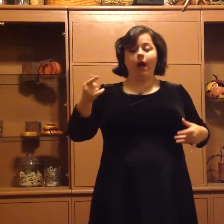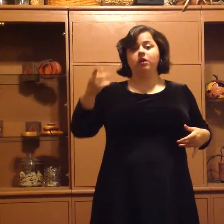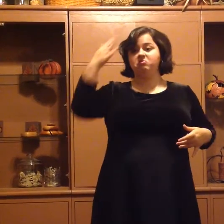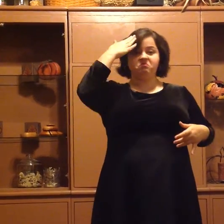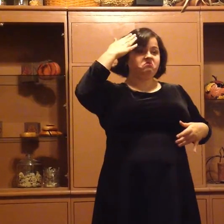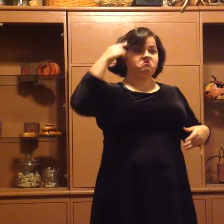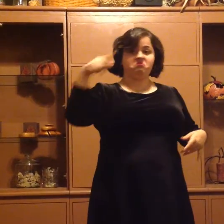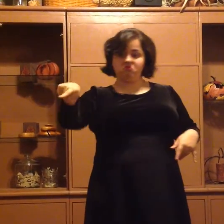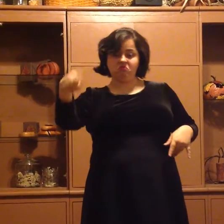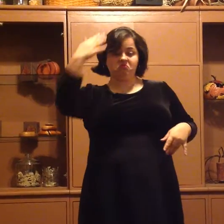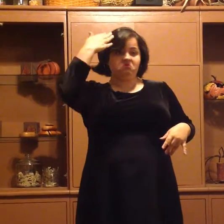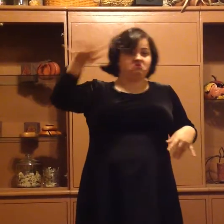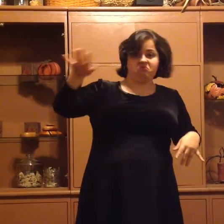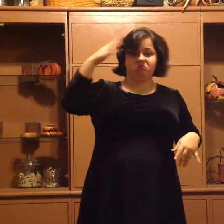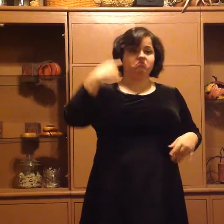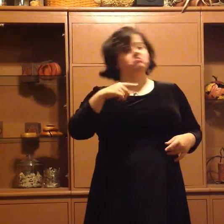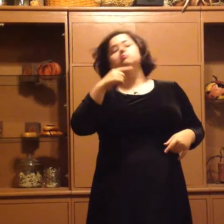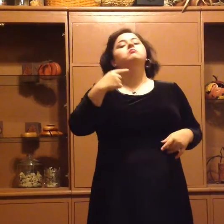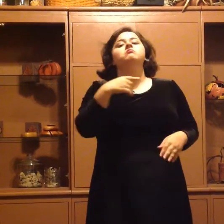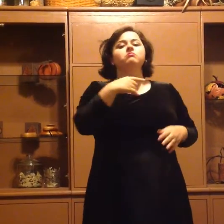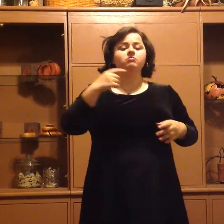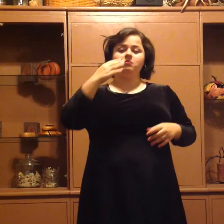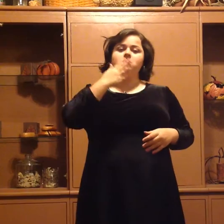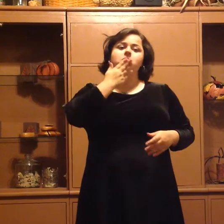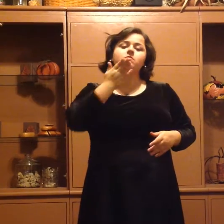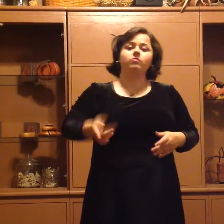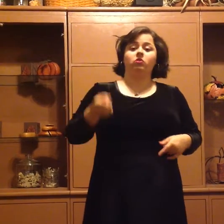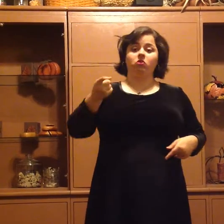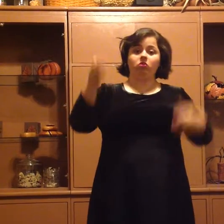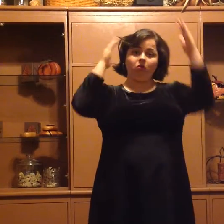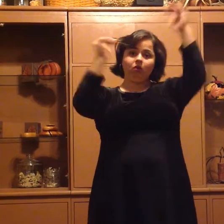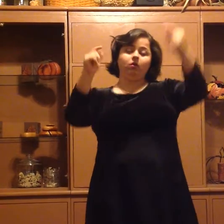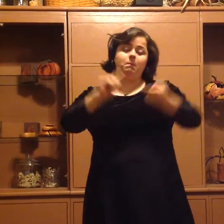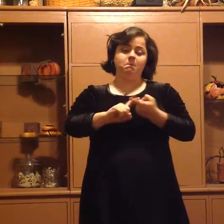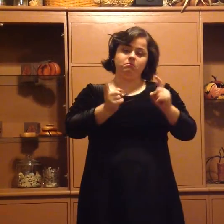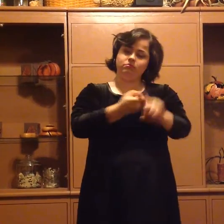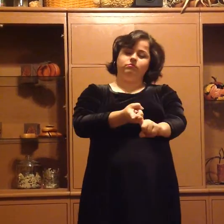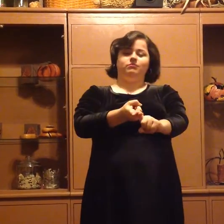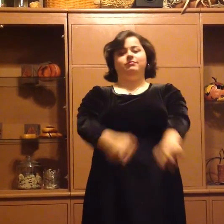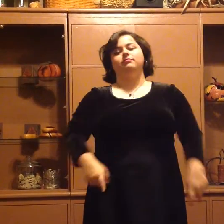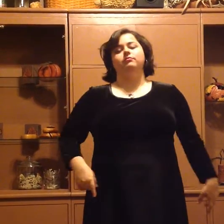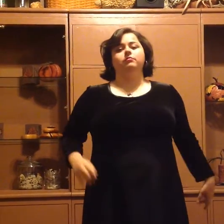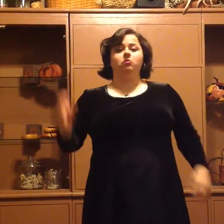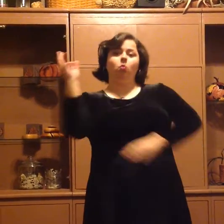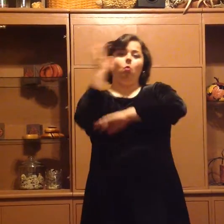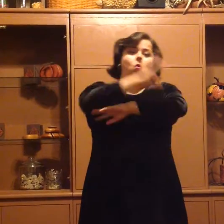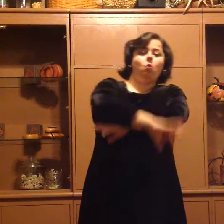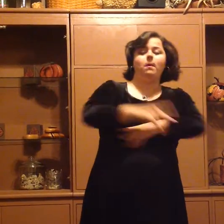they are. In this way, they will soon get together again. At sundown, I'll tell